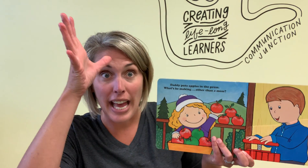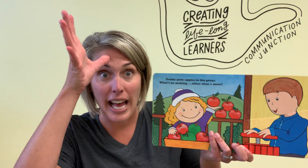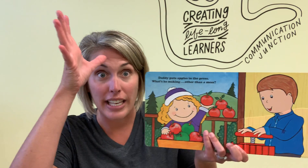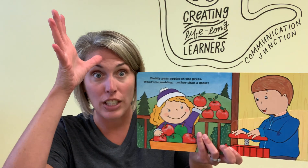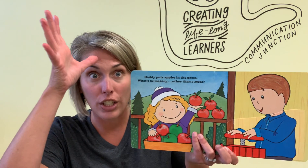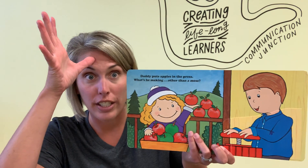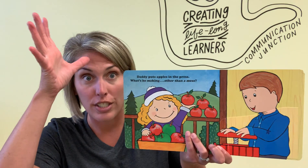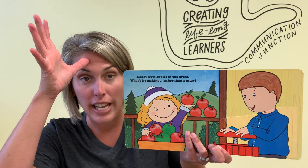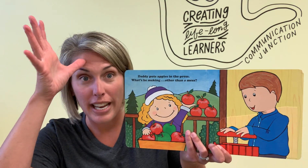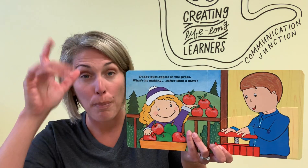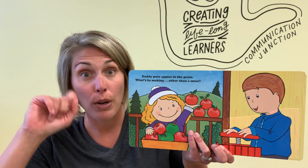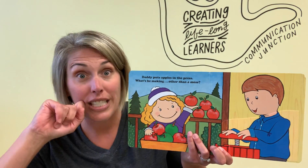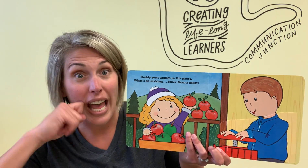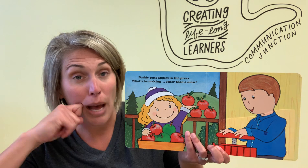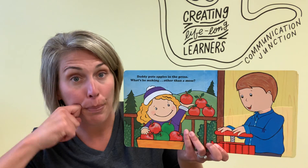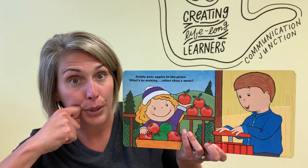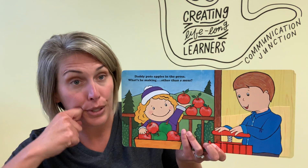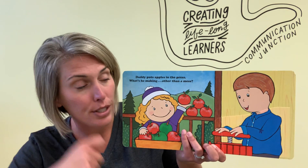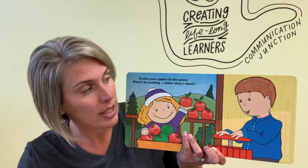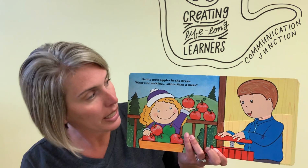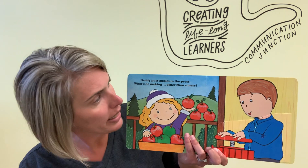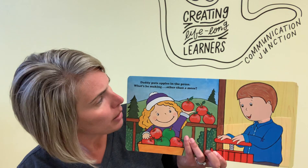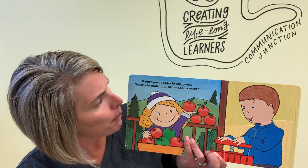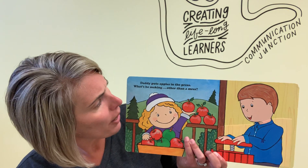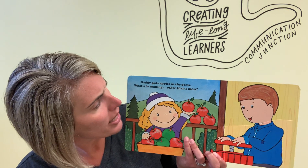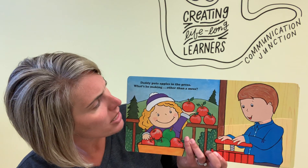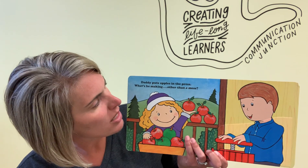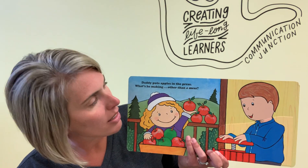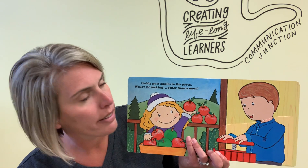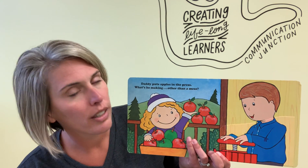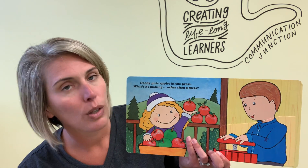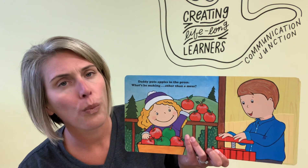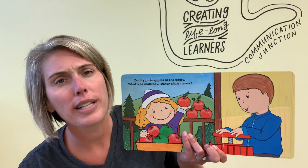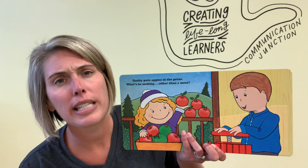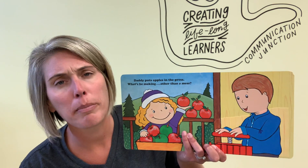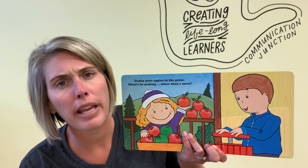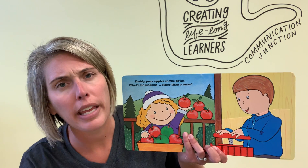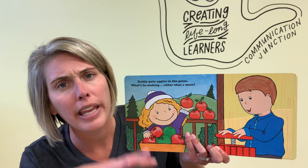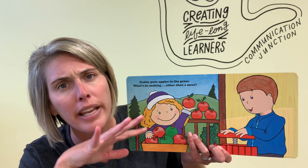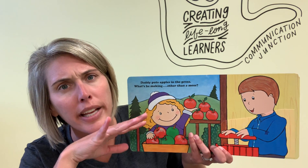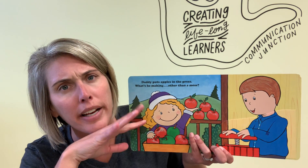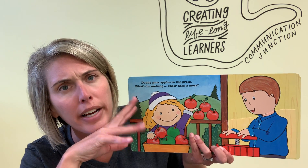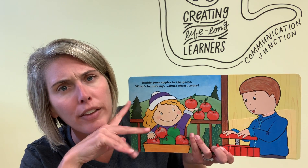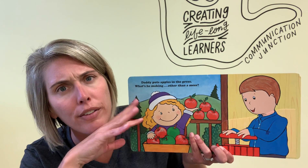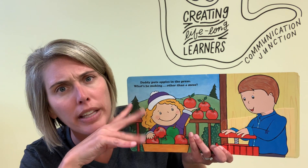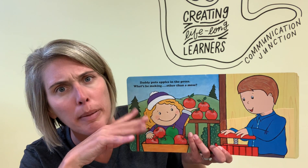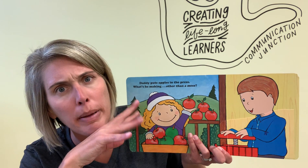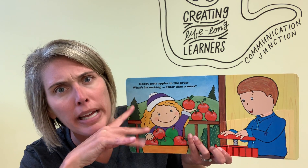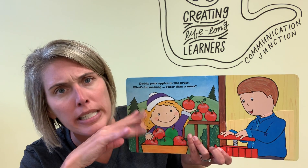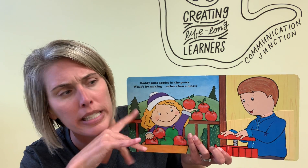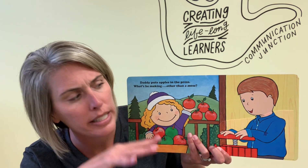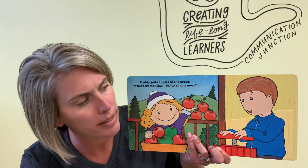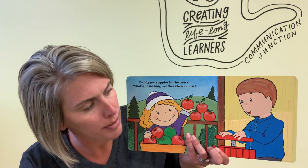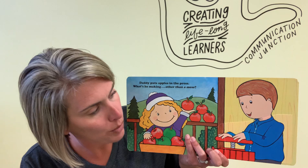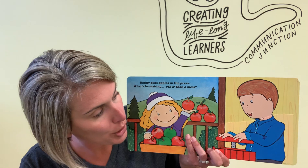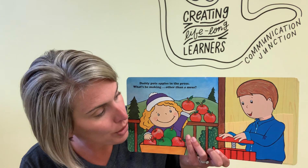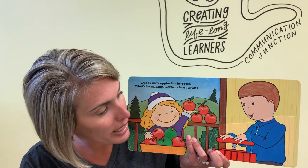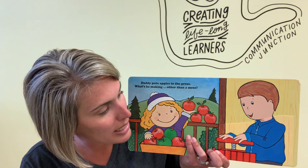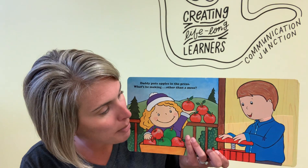Daddy, look, there's Daddy, puts apples in the press. What's he making other than a mess? What do you think he's